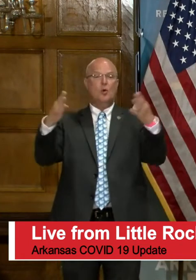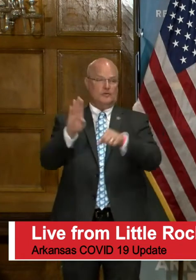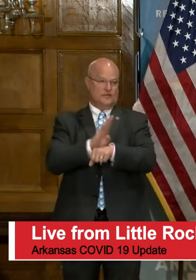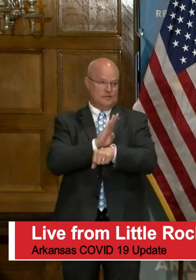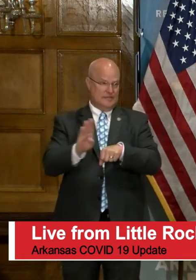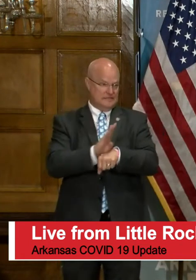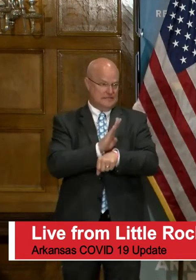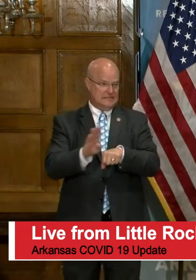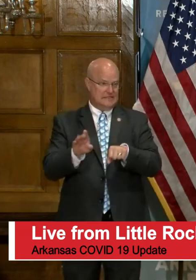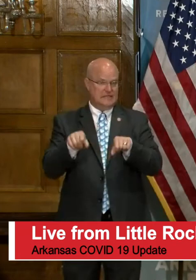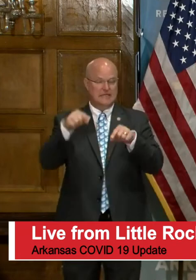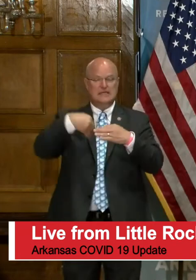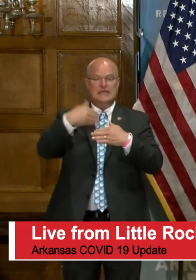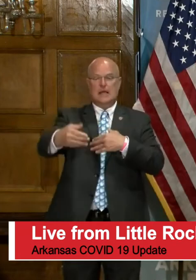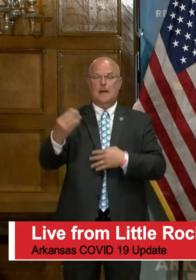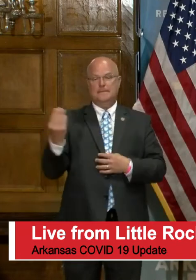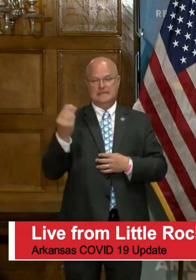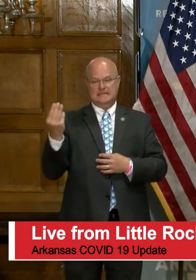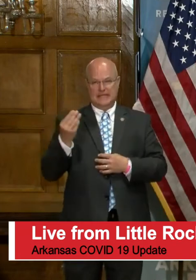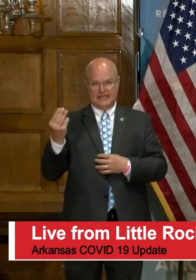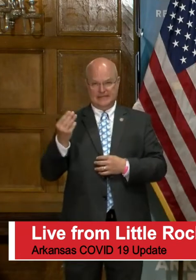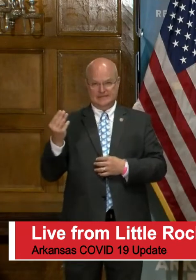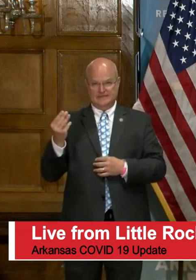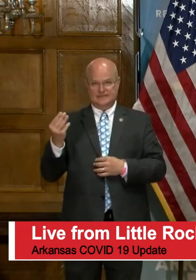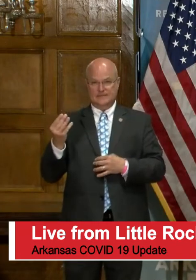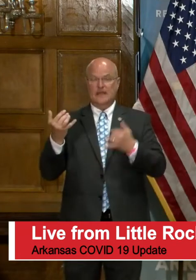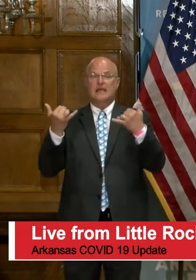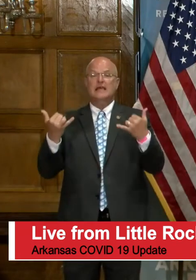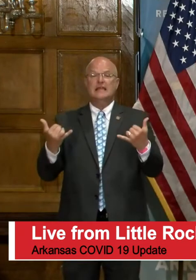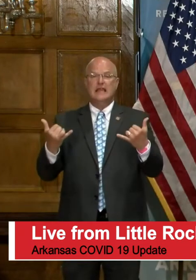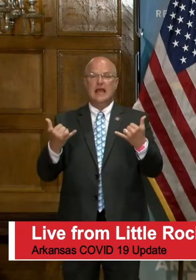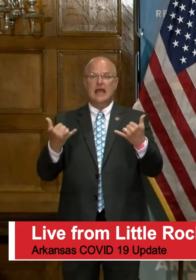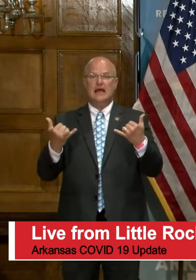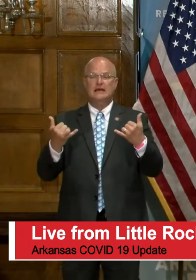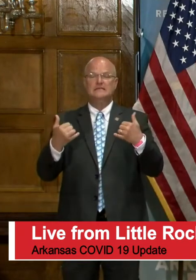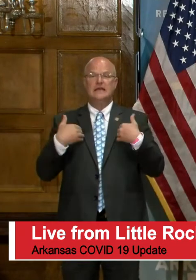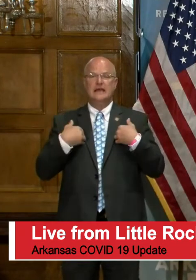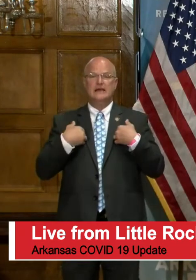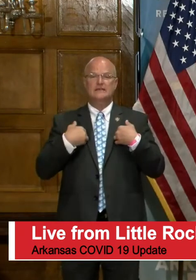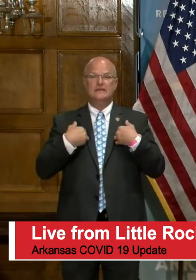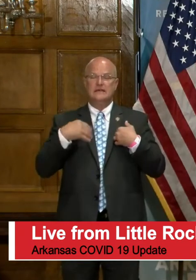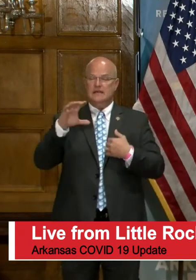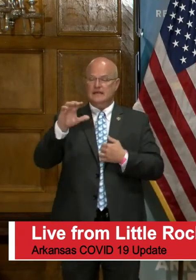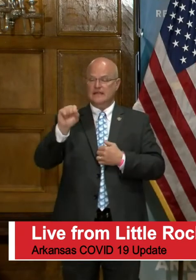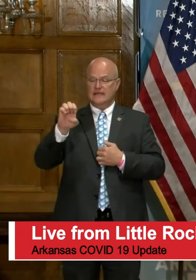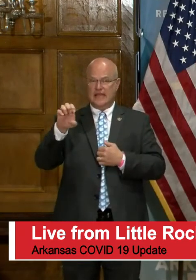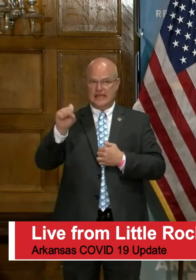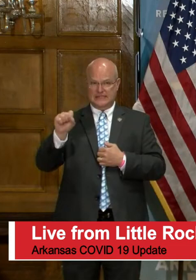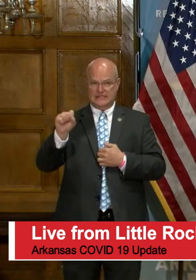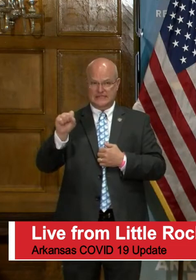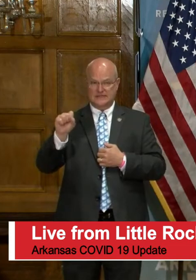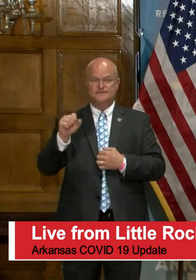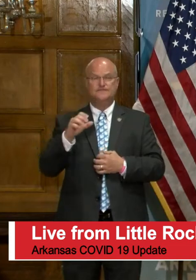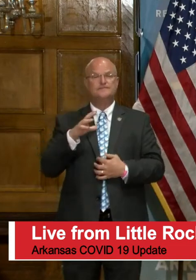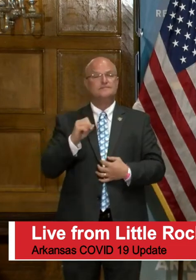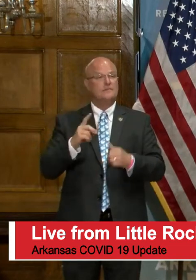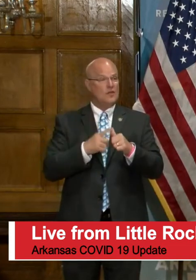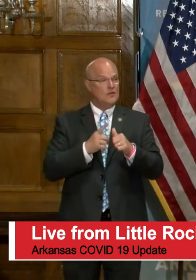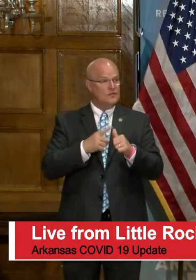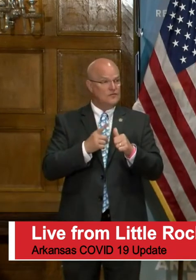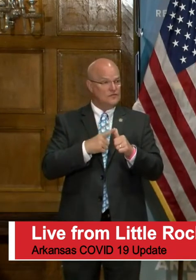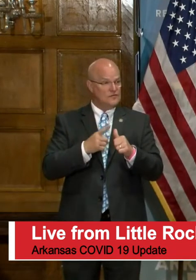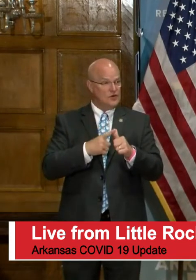for business as of next Monday. With that, let's go to the cases.